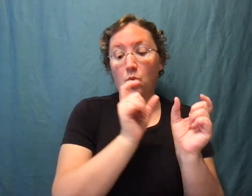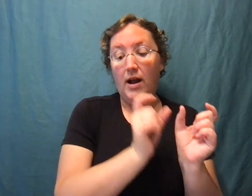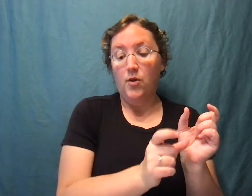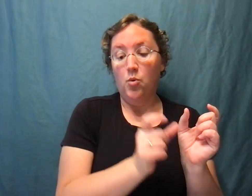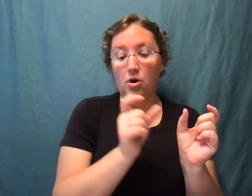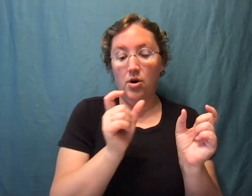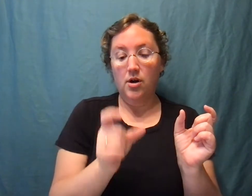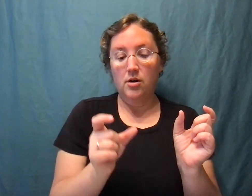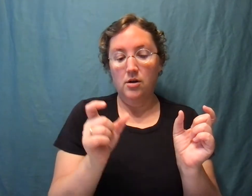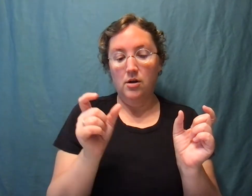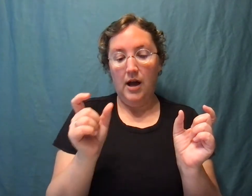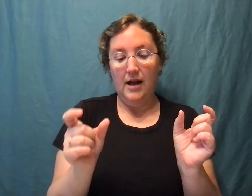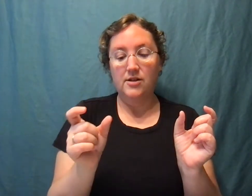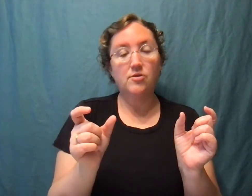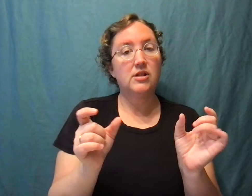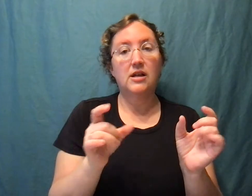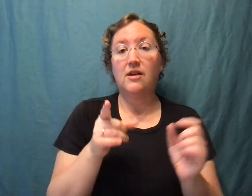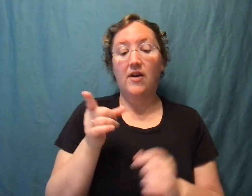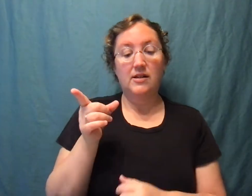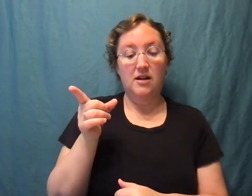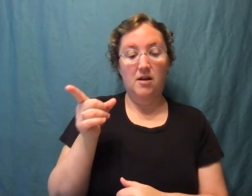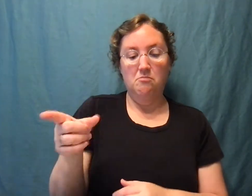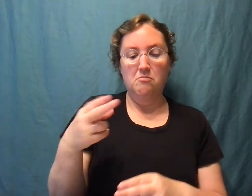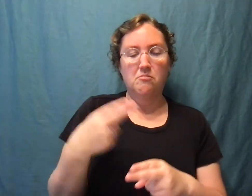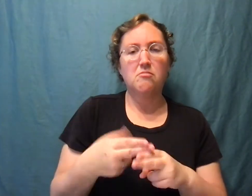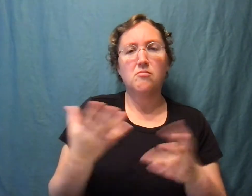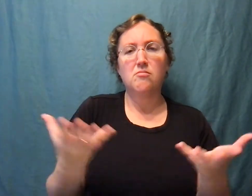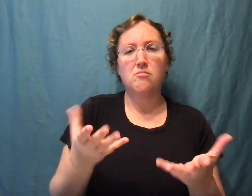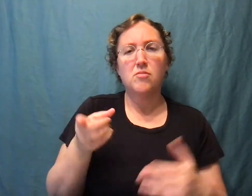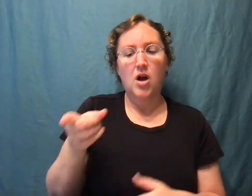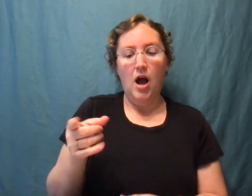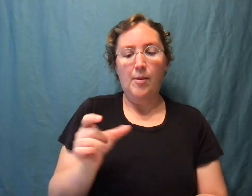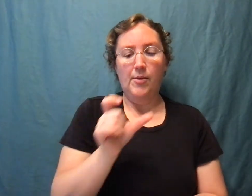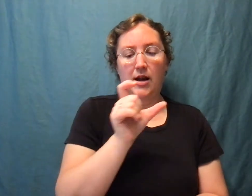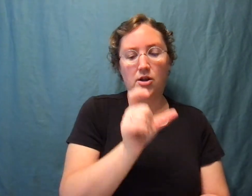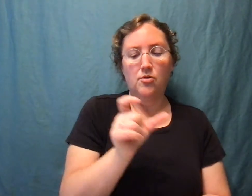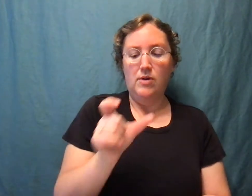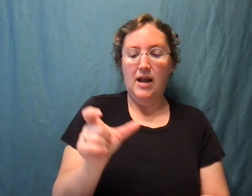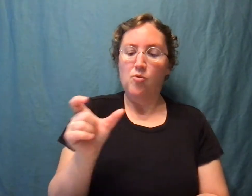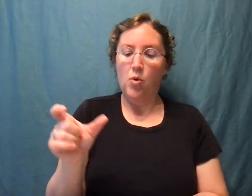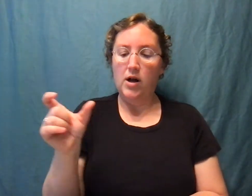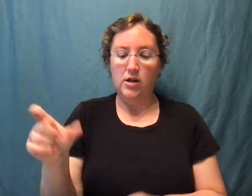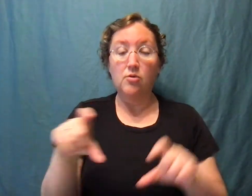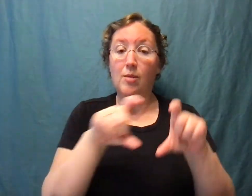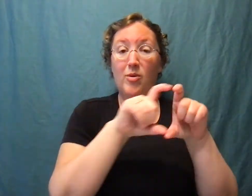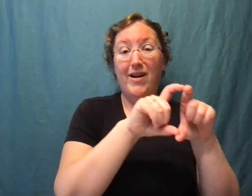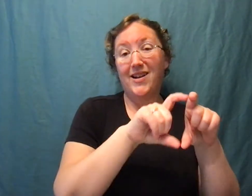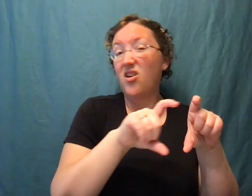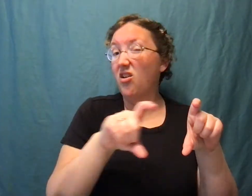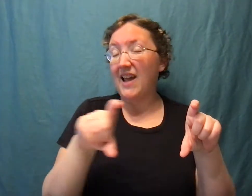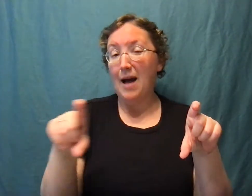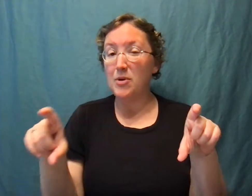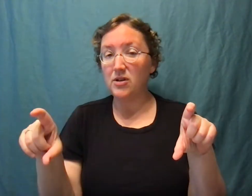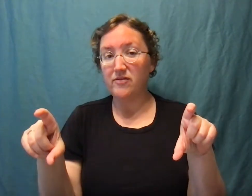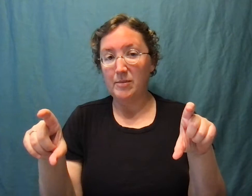the word as you see it. If I sign, I'm going to write you, name, what, you. I'm going to write it in all capitals if I'm